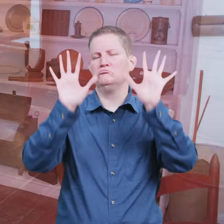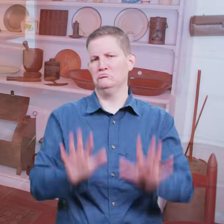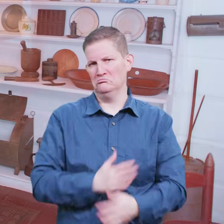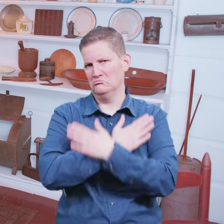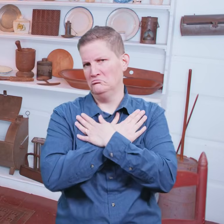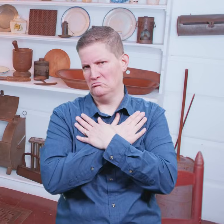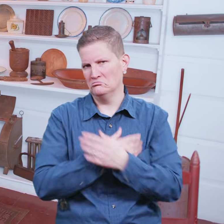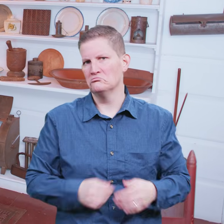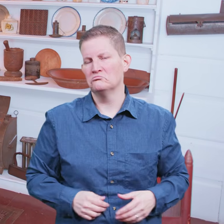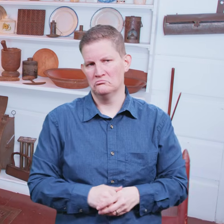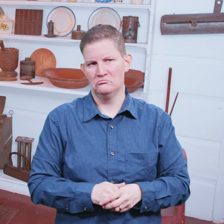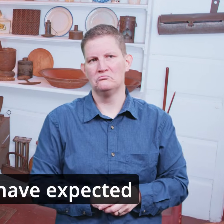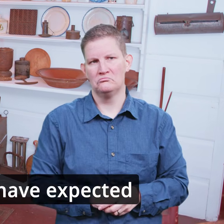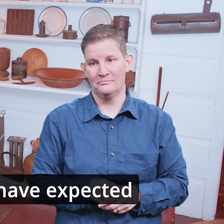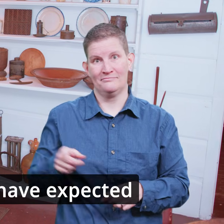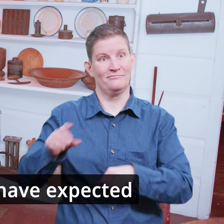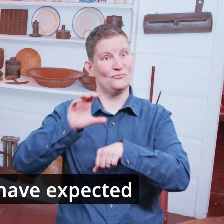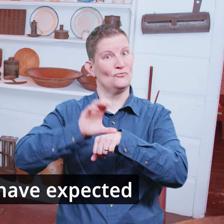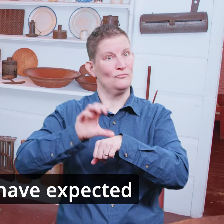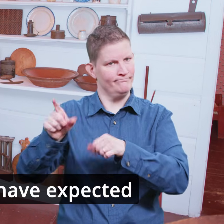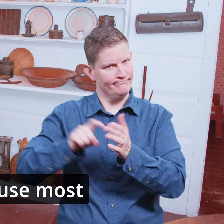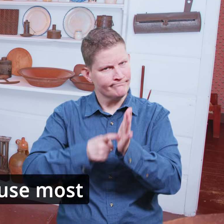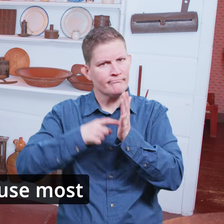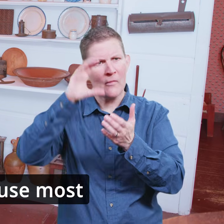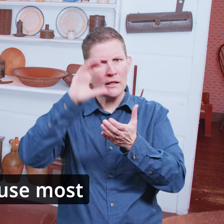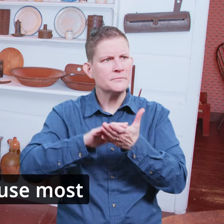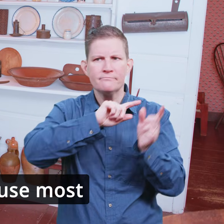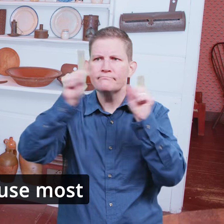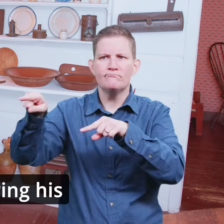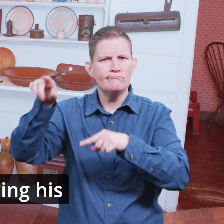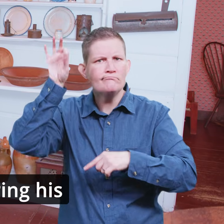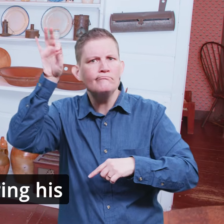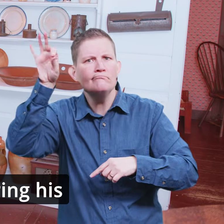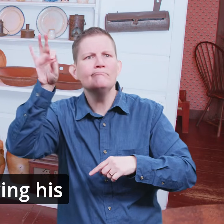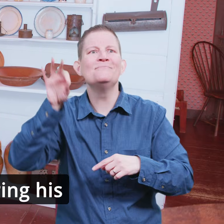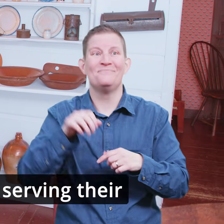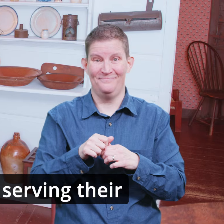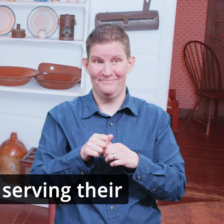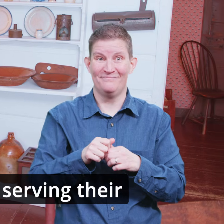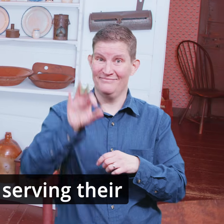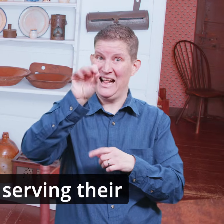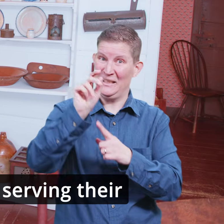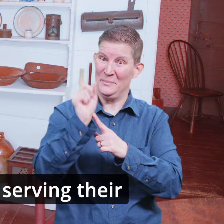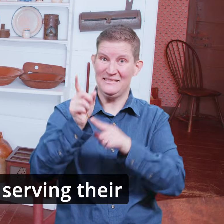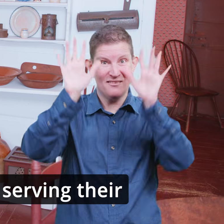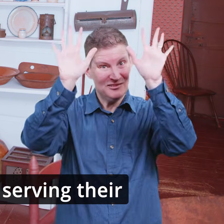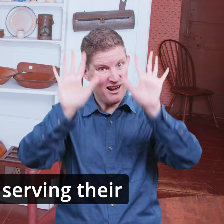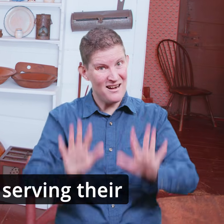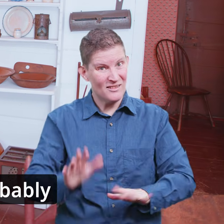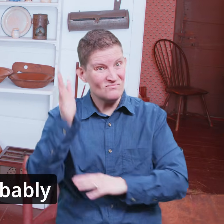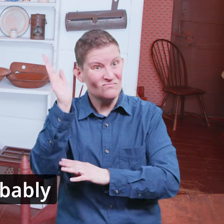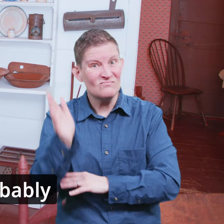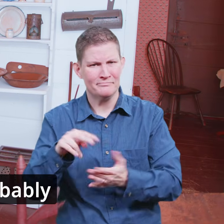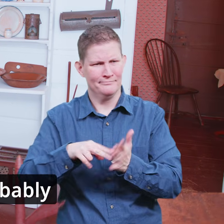rest. The congregation would have expected Reverend Clark to use most of his time preparing his 90-minute sermons and